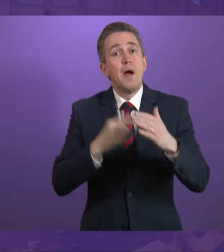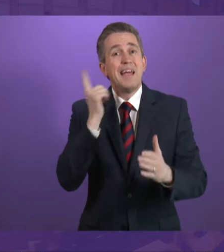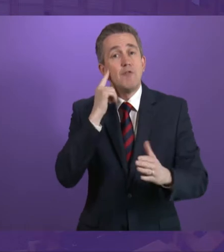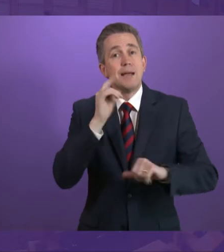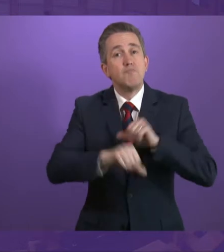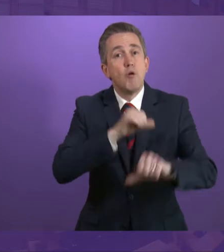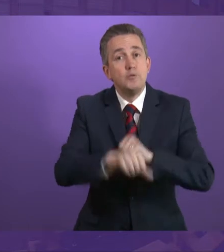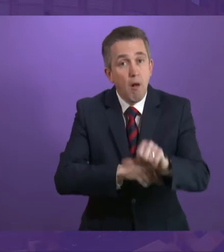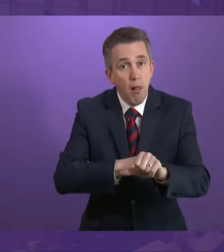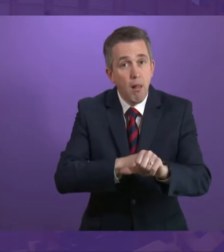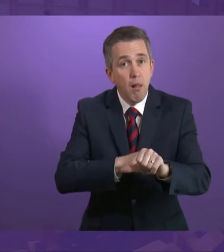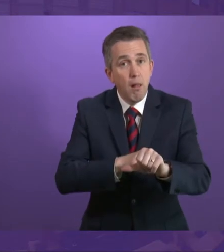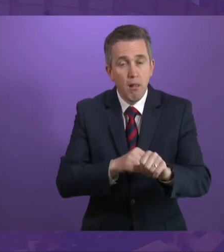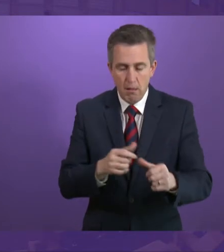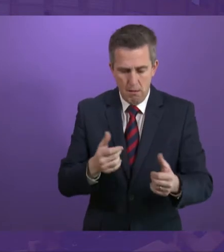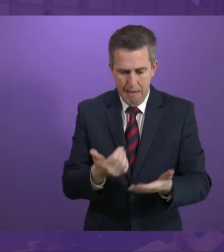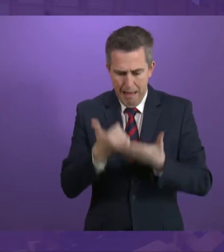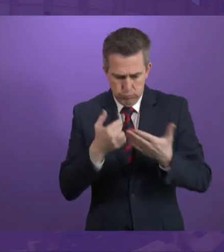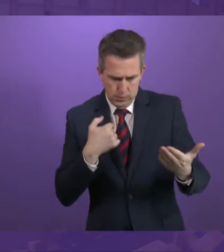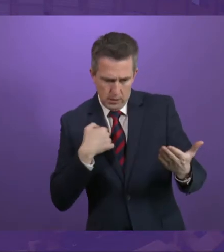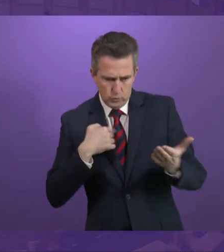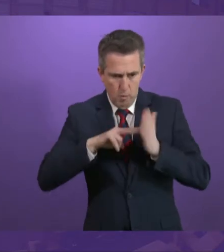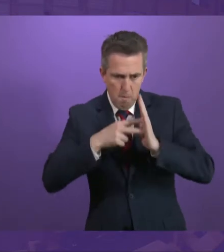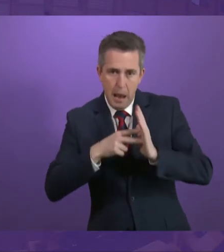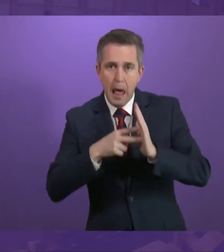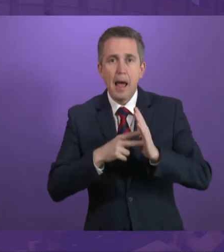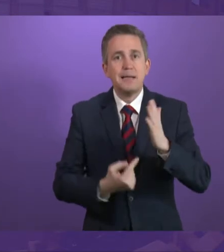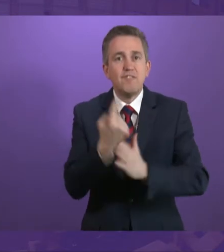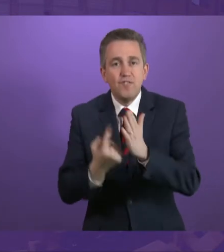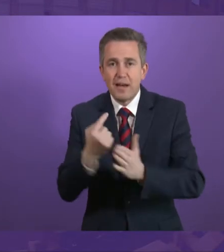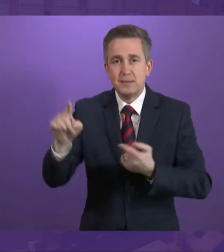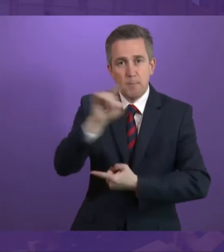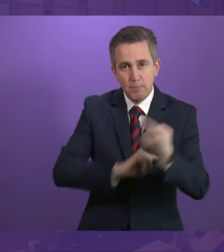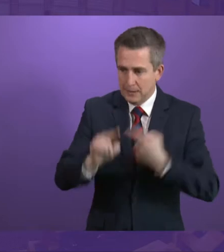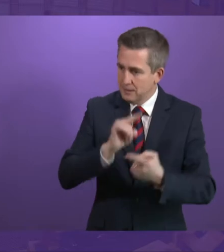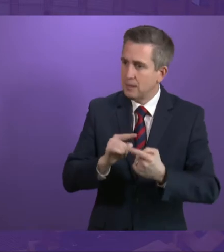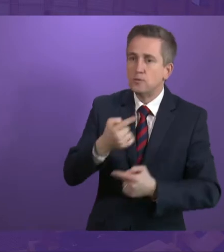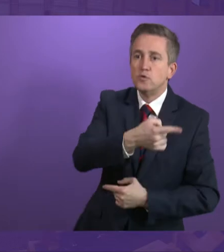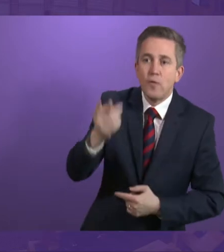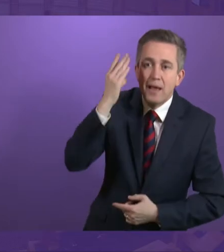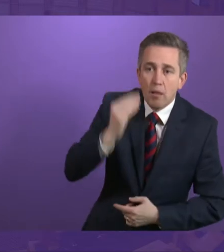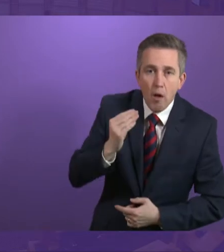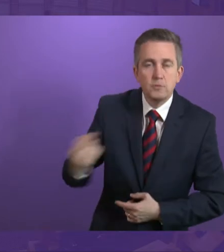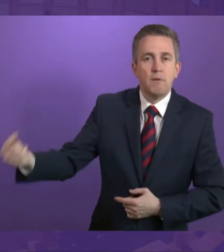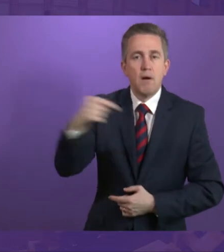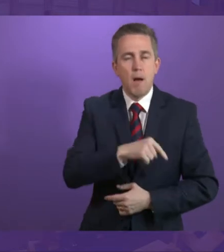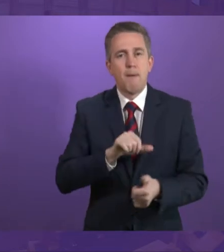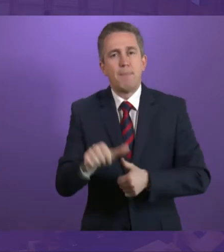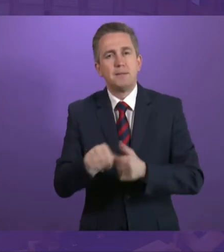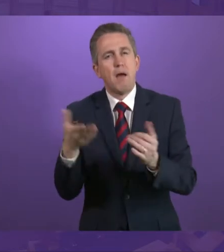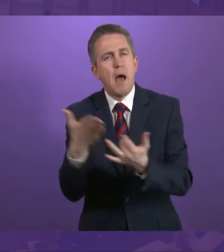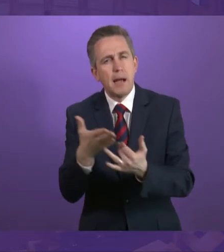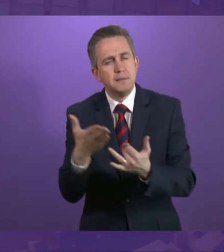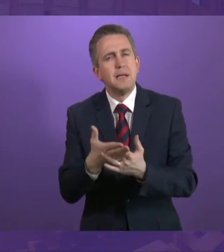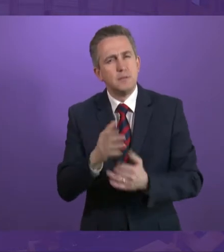enable organisers of work-related meetings and events to arrange their own organisational policies and procedures around